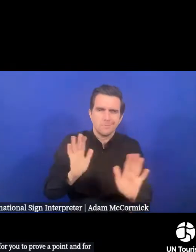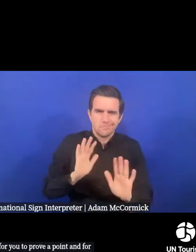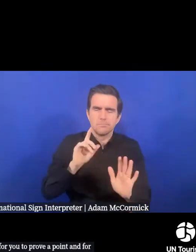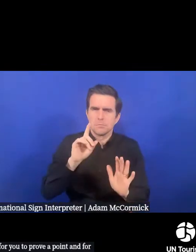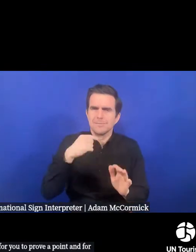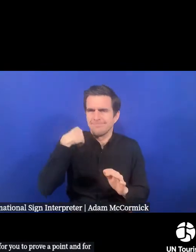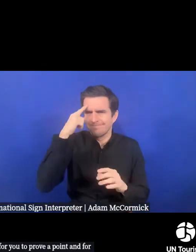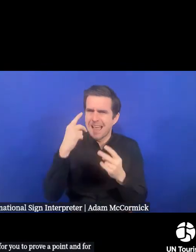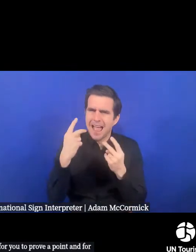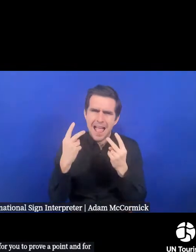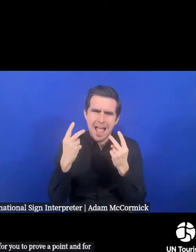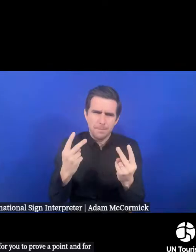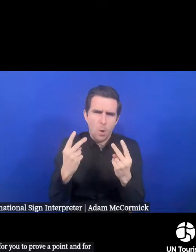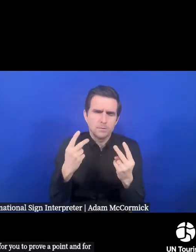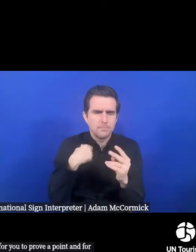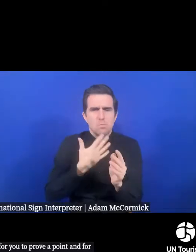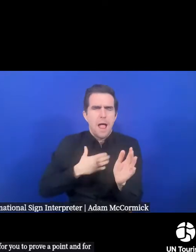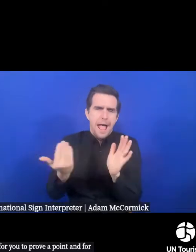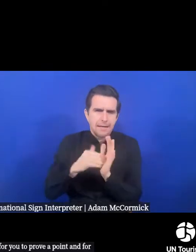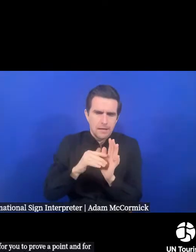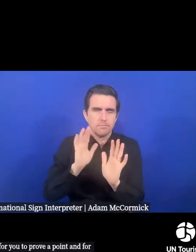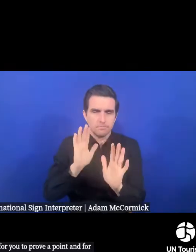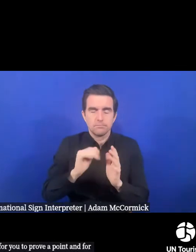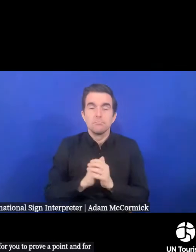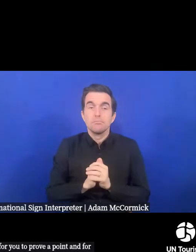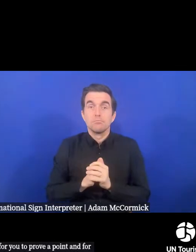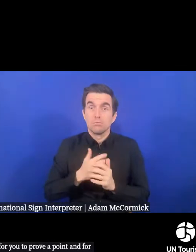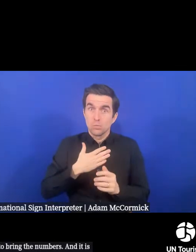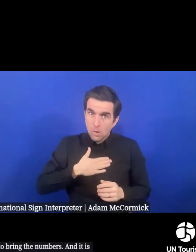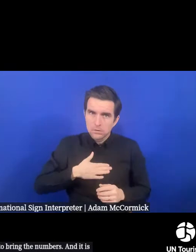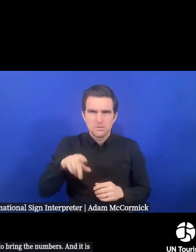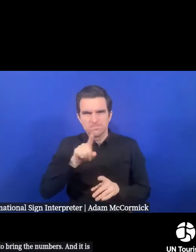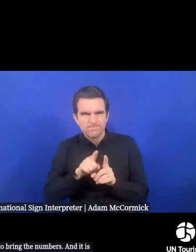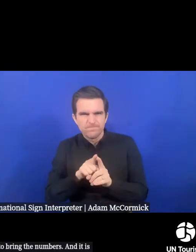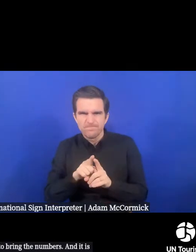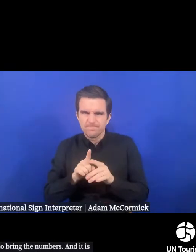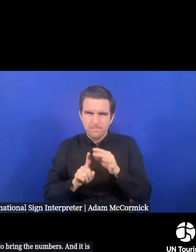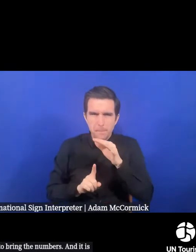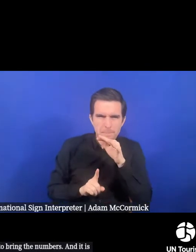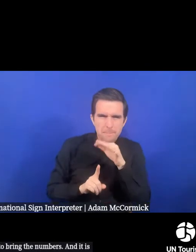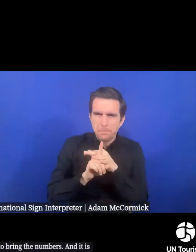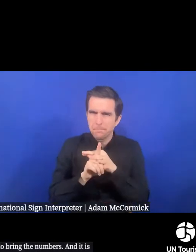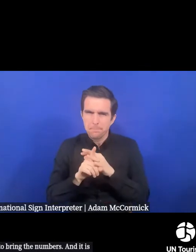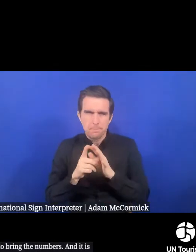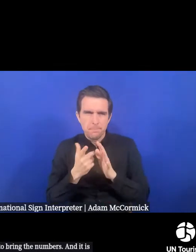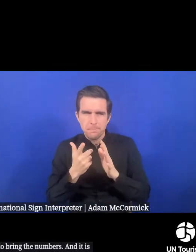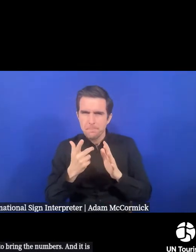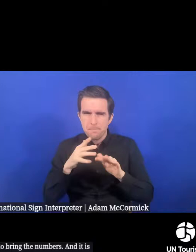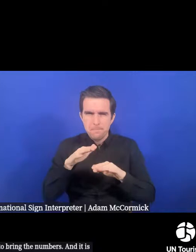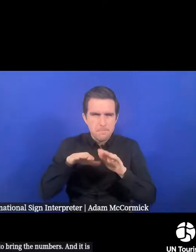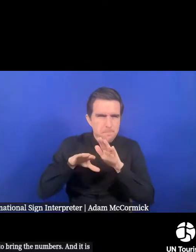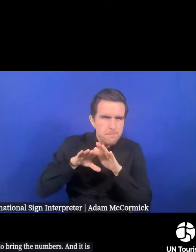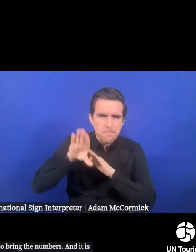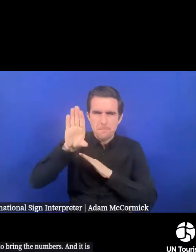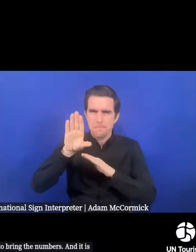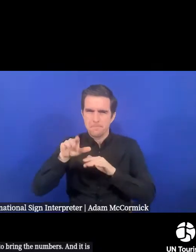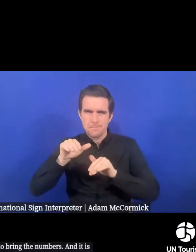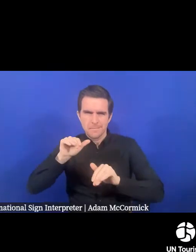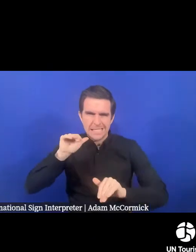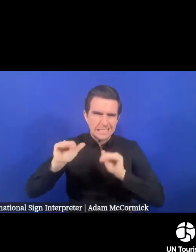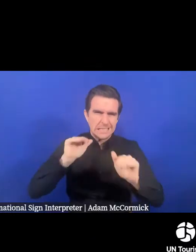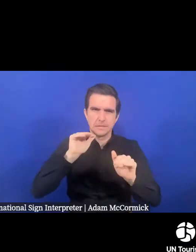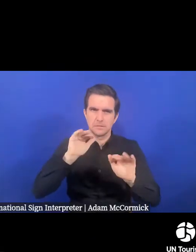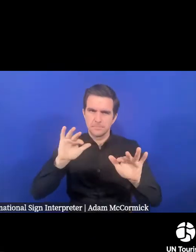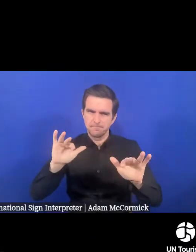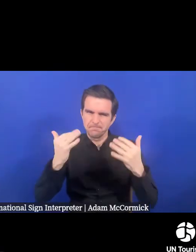bring the numbers. And it is already shown that not only worldwide, but also in our country, and I